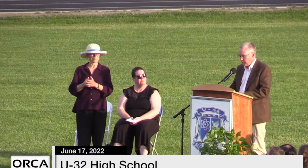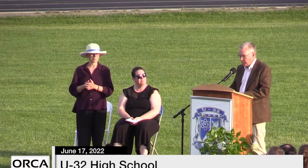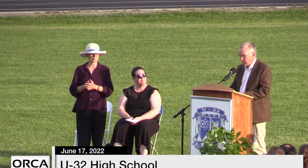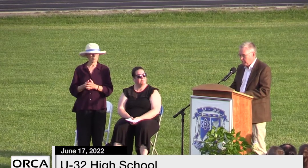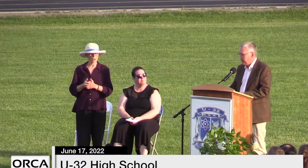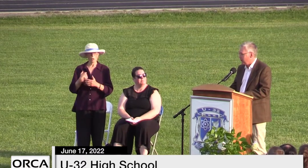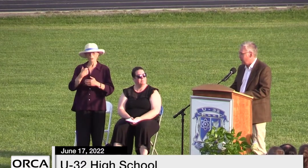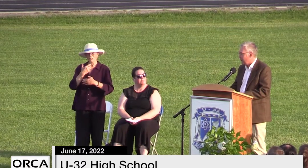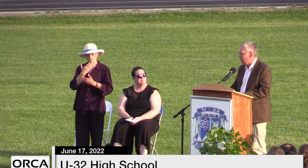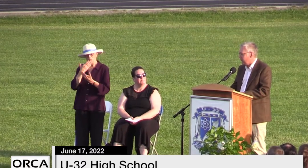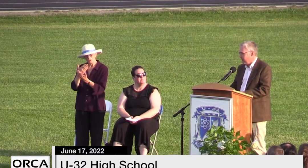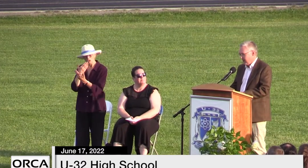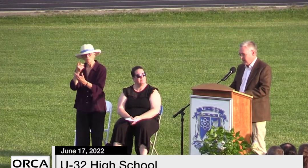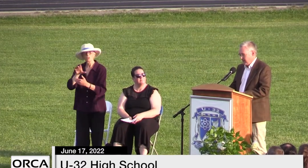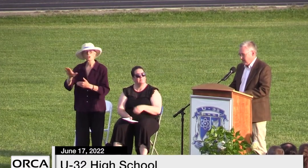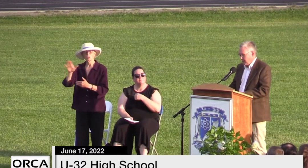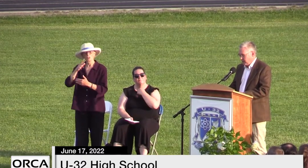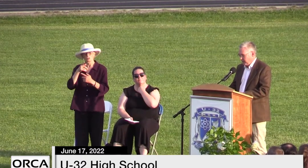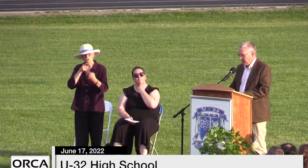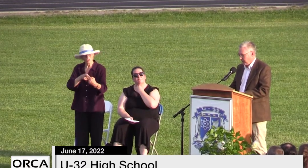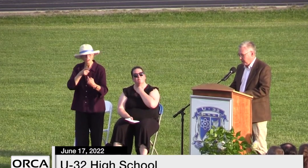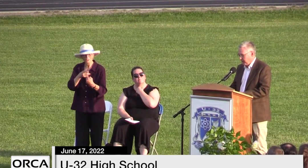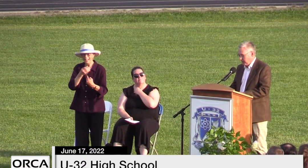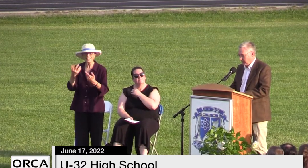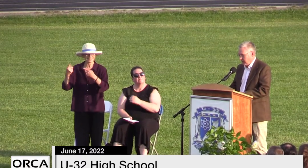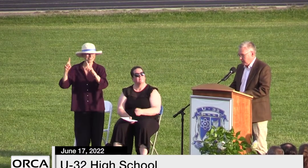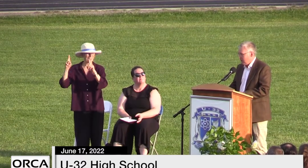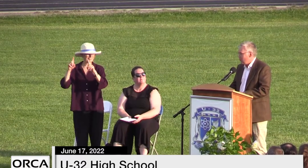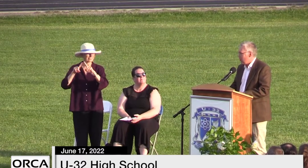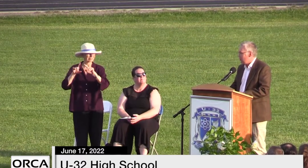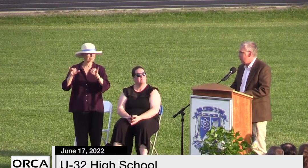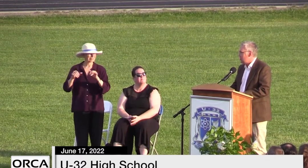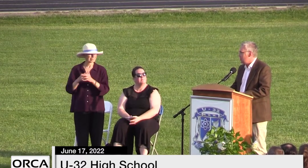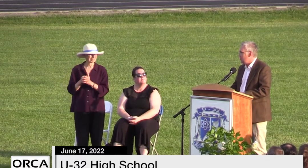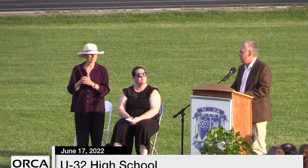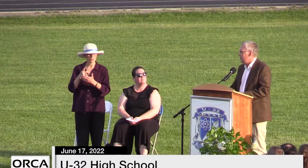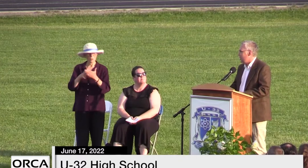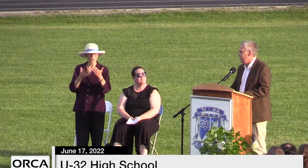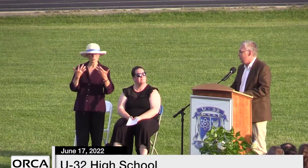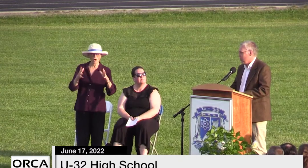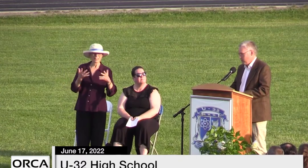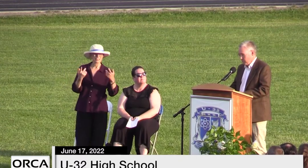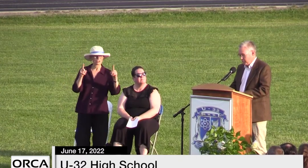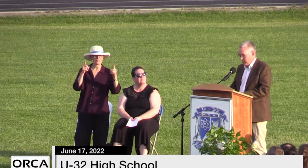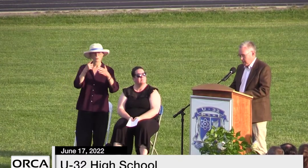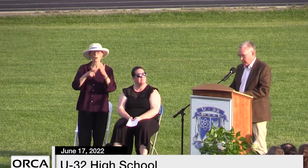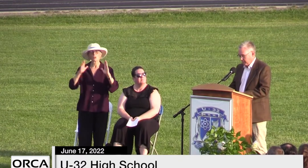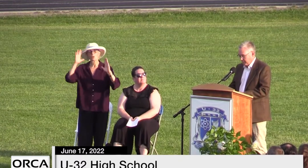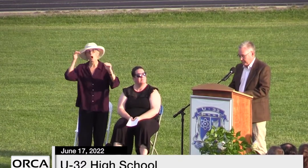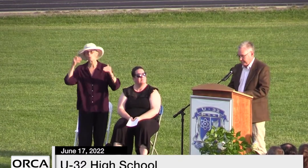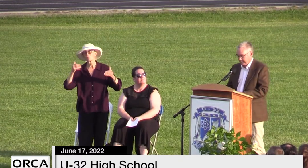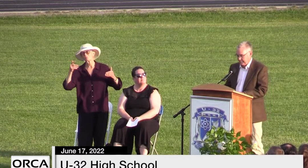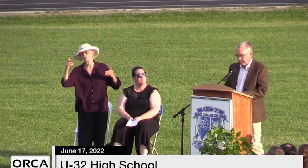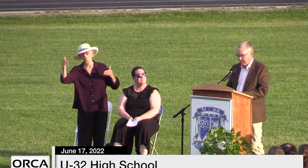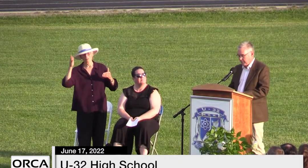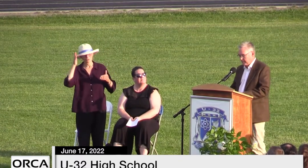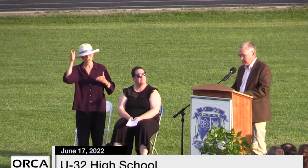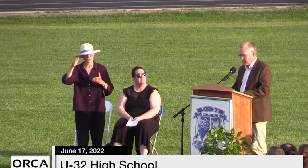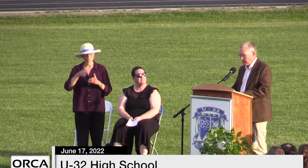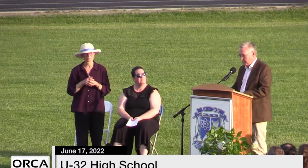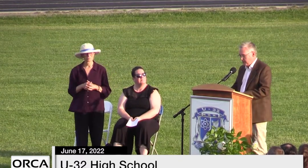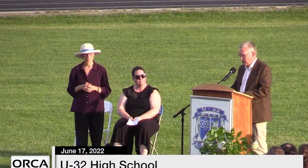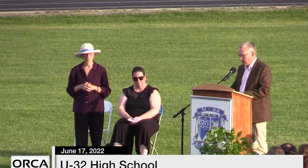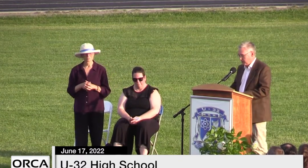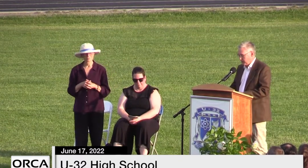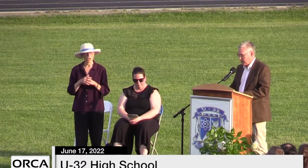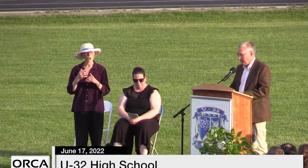We appreciate you for your struggles and your successes, what you have achieved, and what you hope to do next.